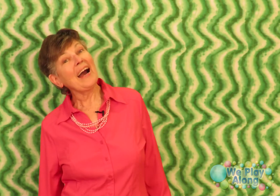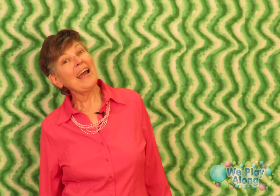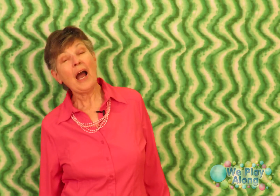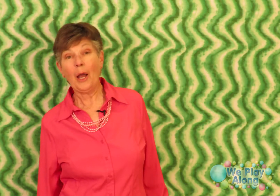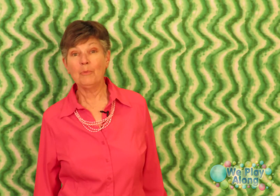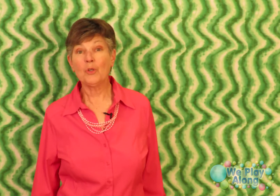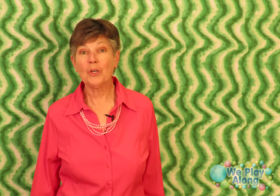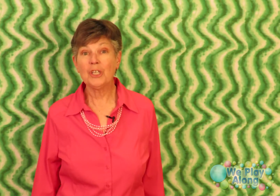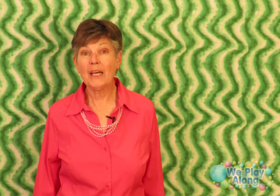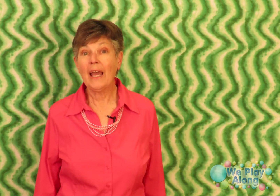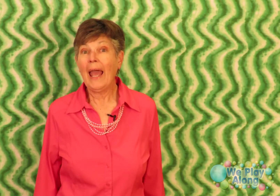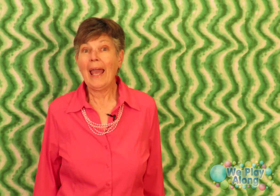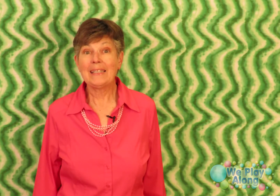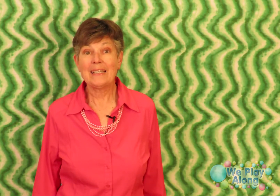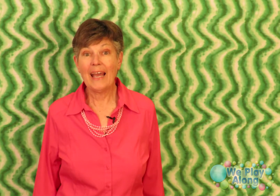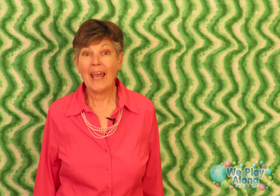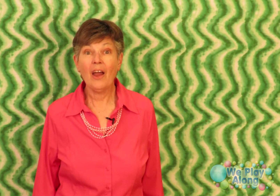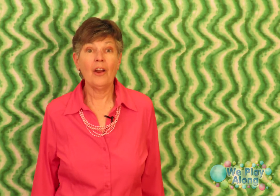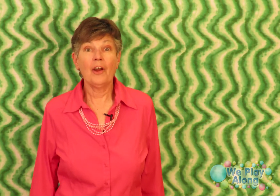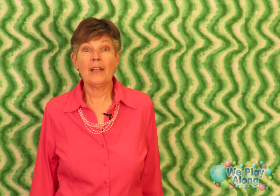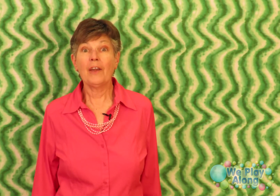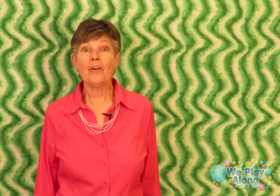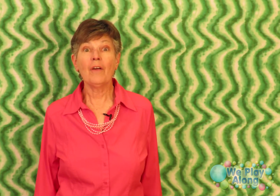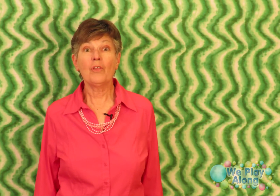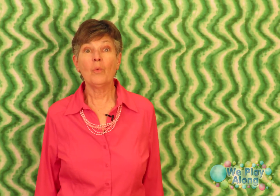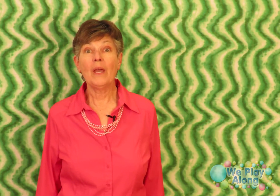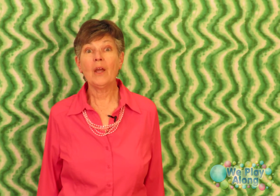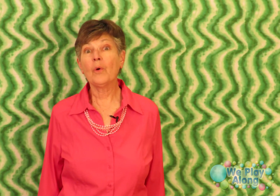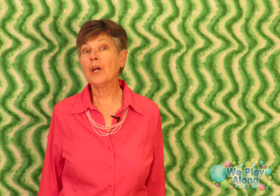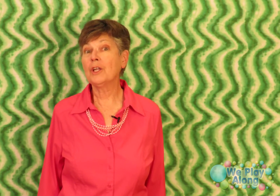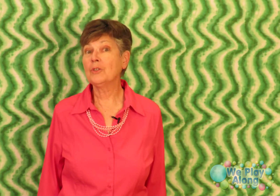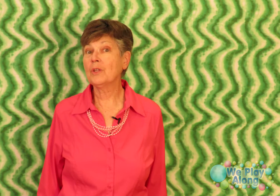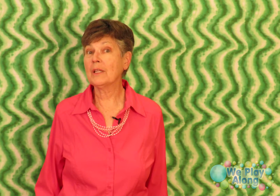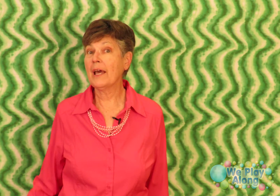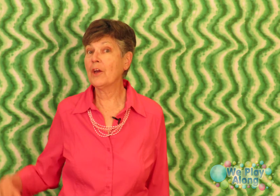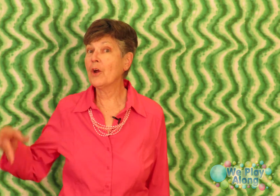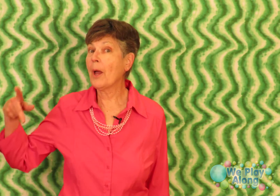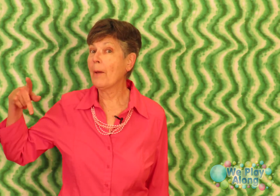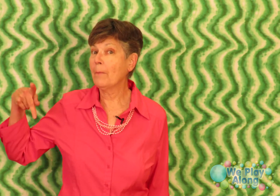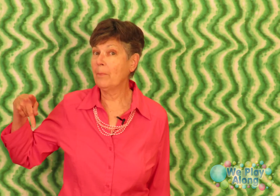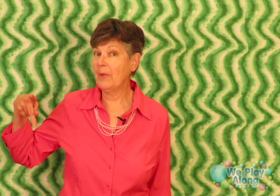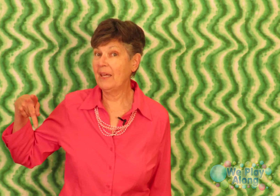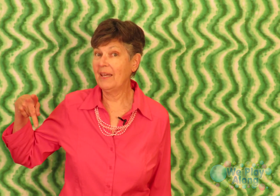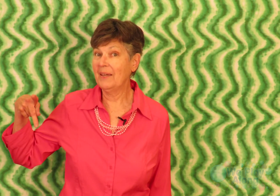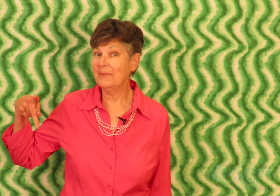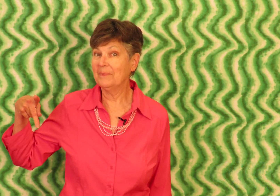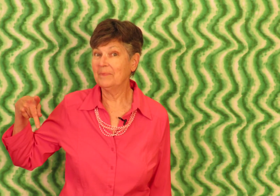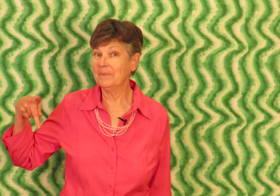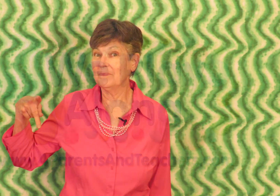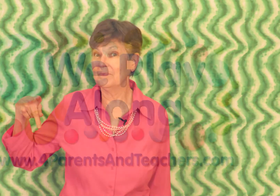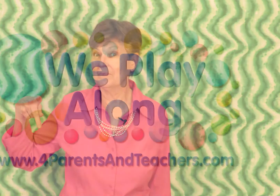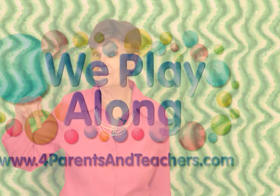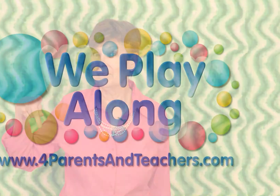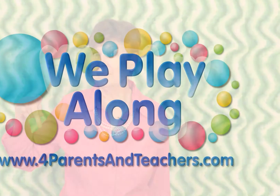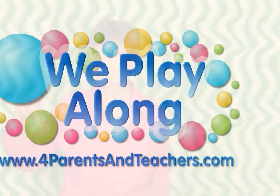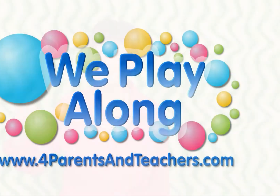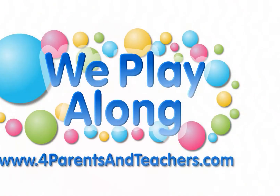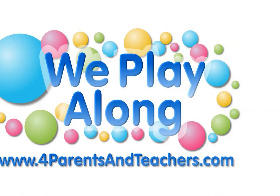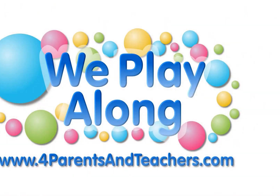Hi, I'm Georgia, and today on our letter of the week, we're going to do the letter P. Play, play, play